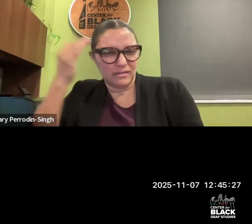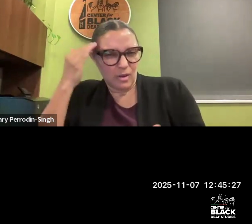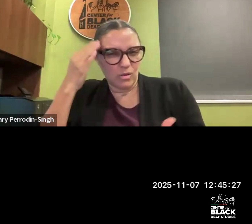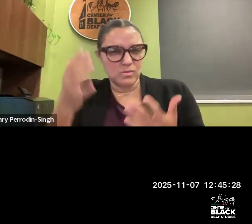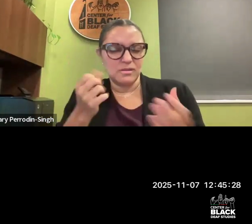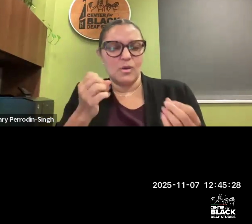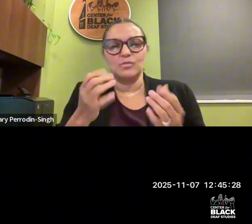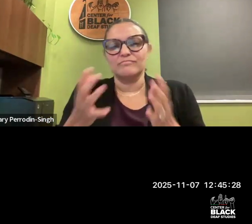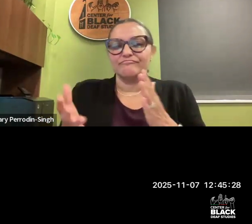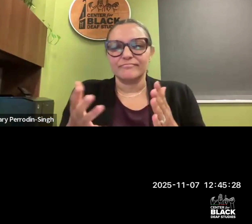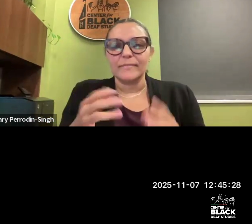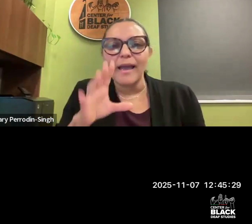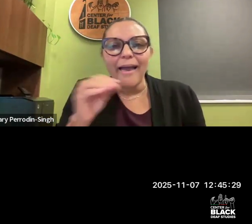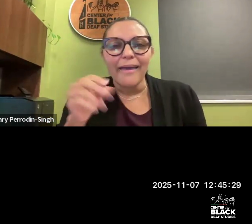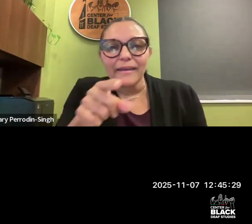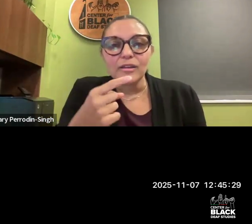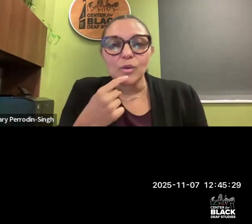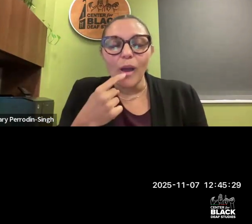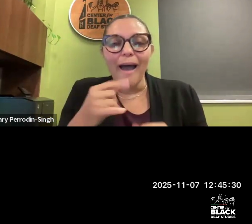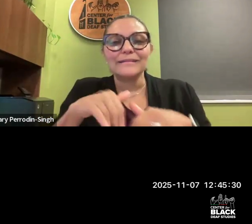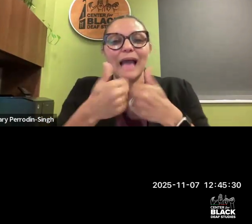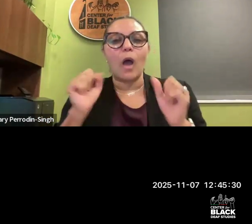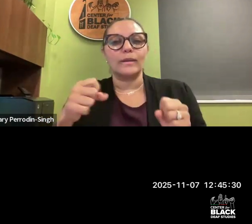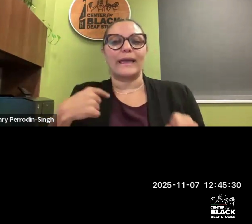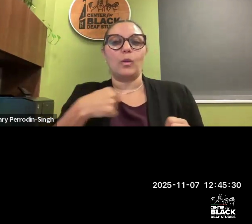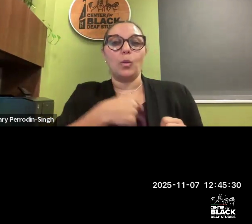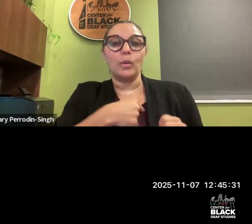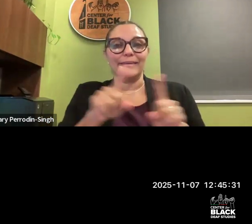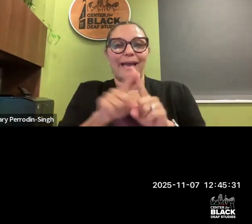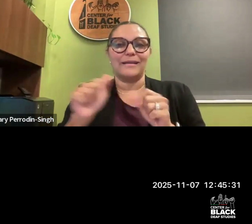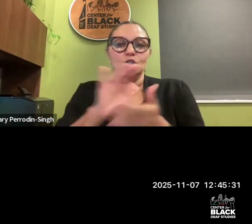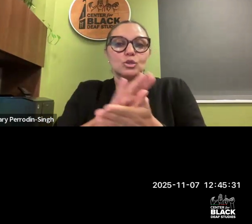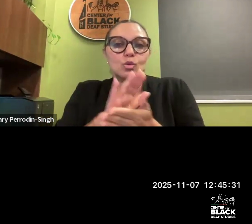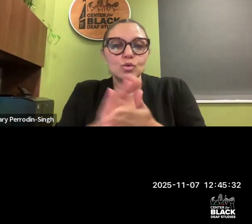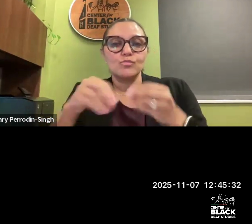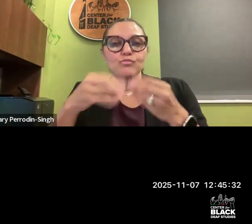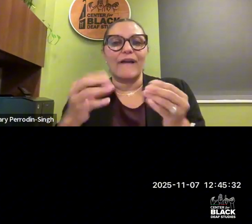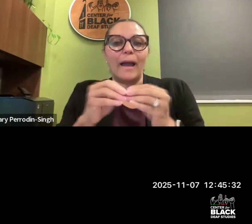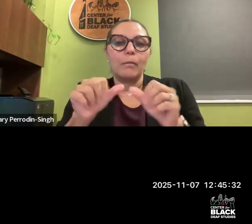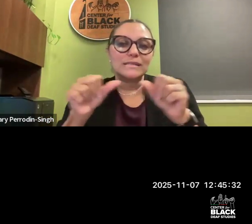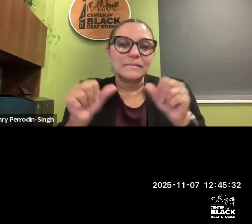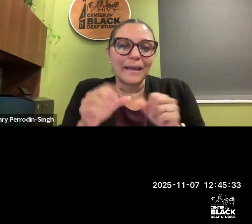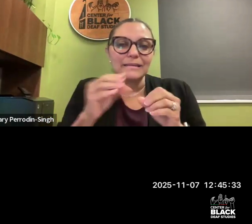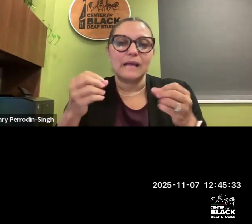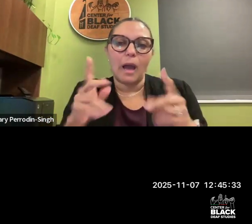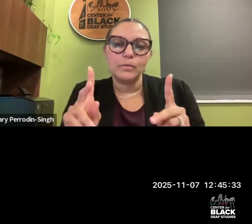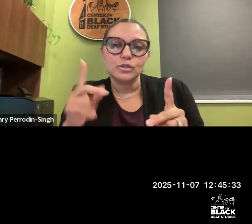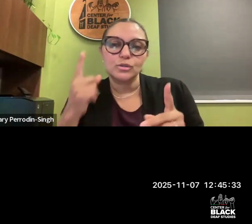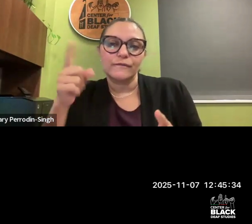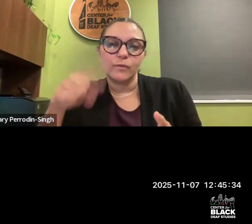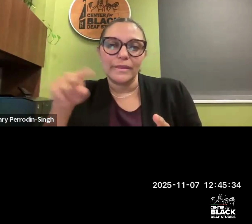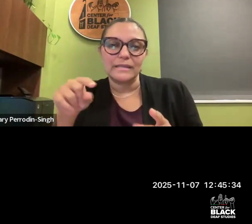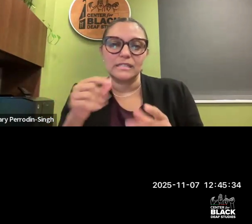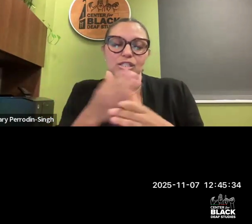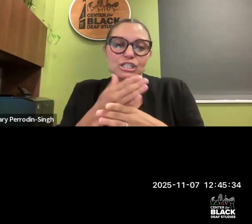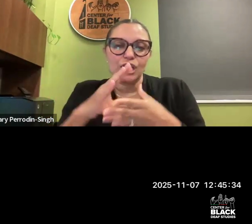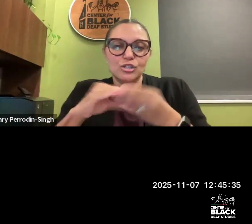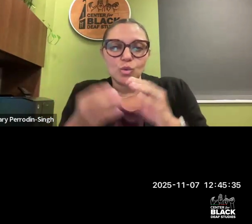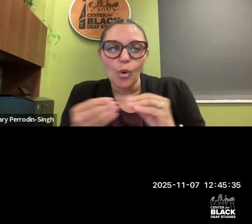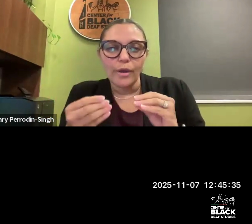being proud of my hearing father and being involved in a Black deaf family. And so now because it provided me an opportunity at